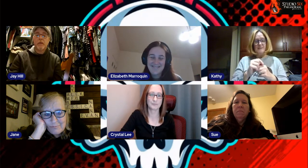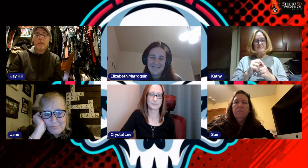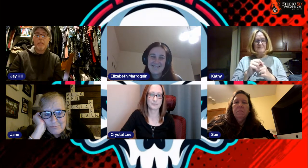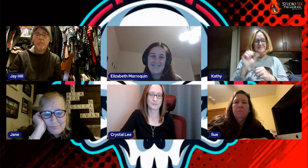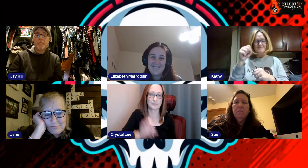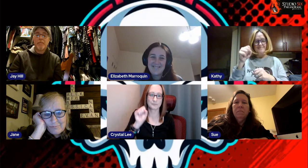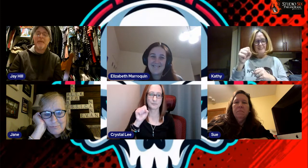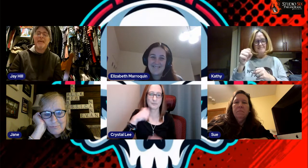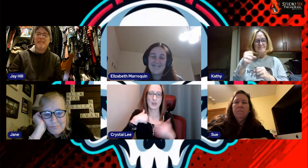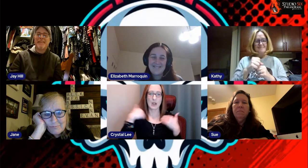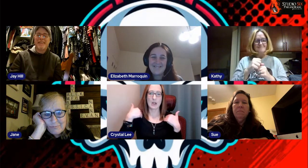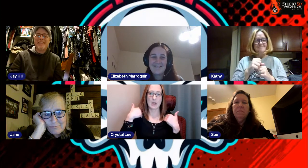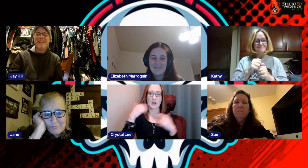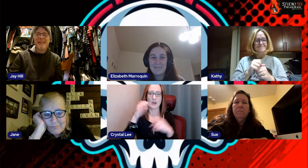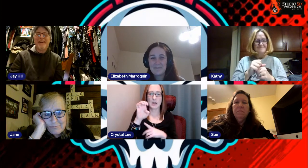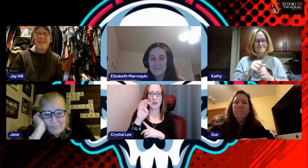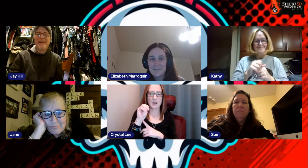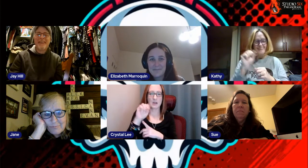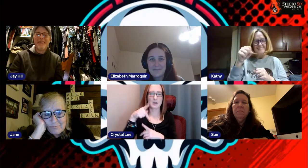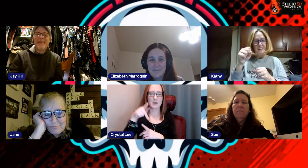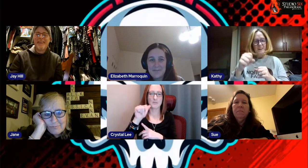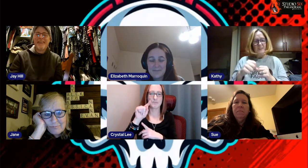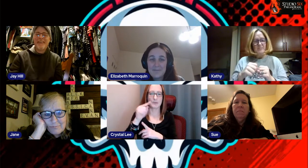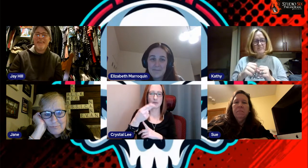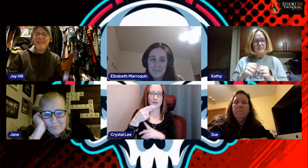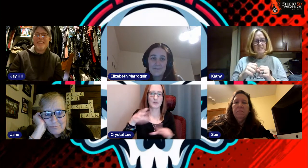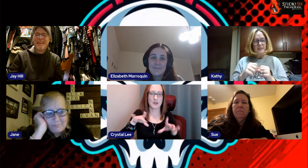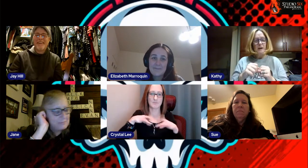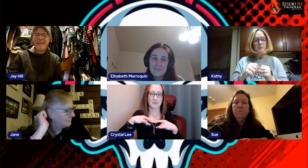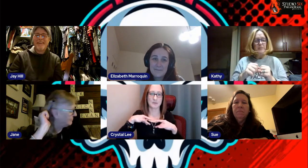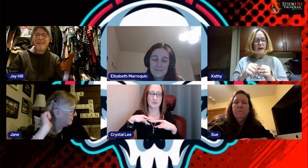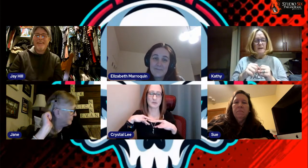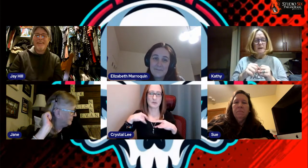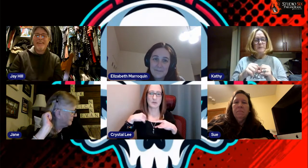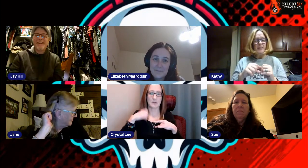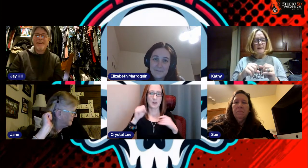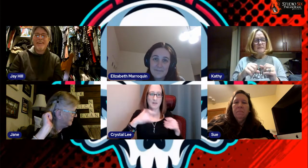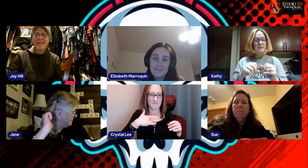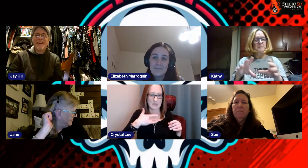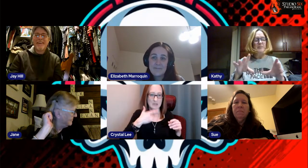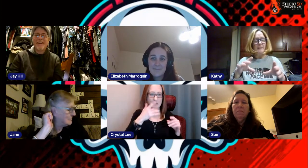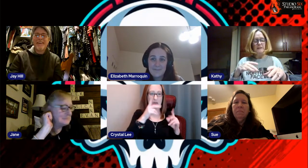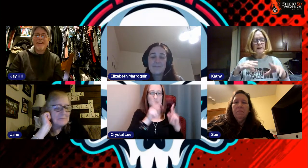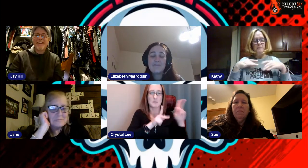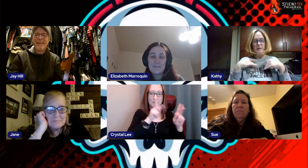Yes, she does. Yes, she does. Yeah. She